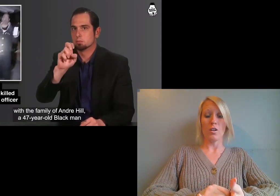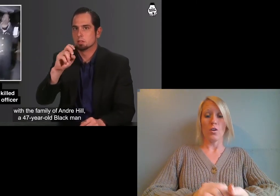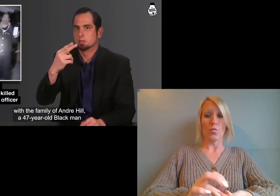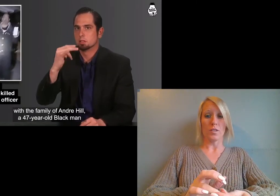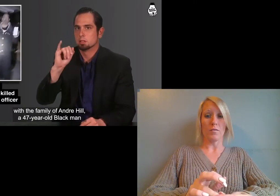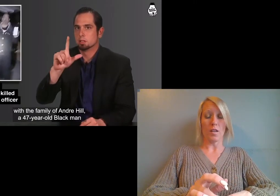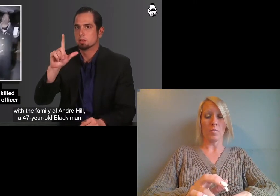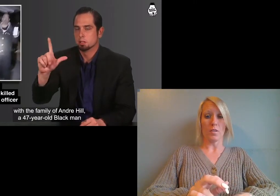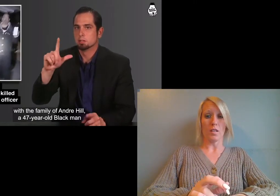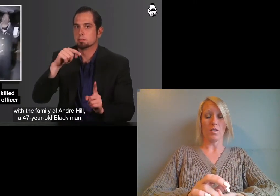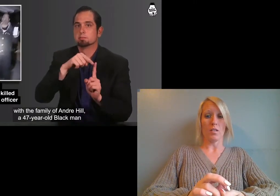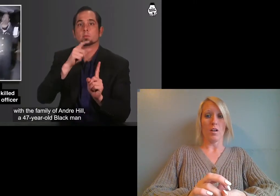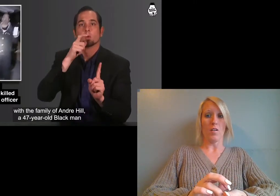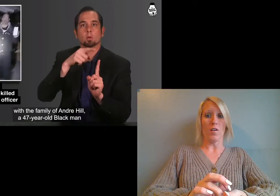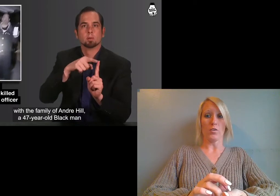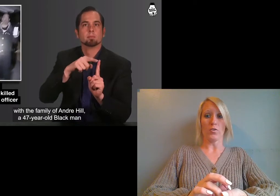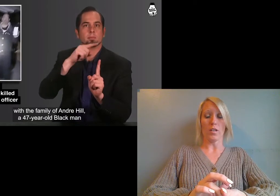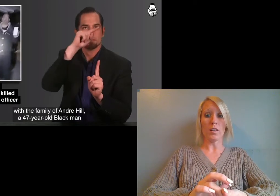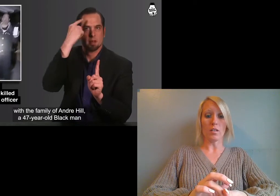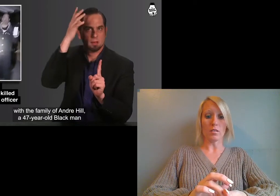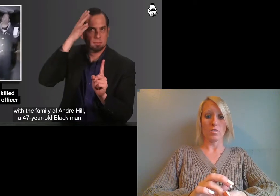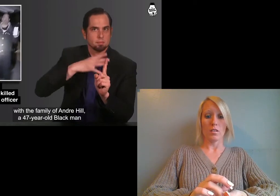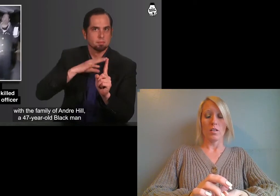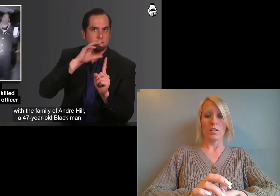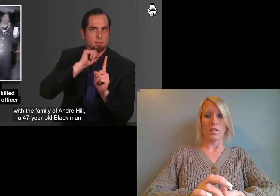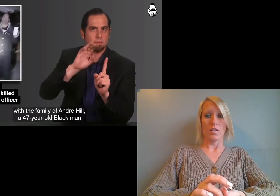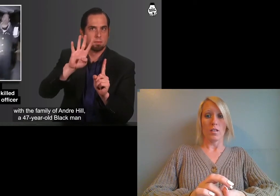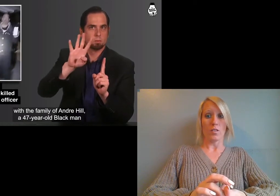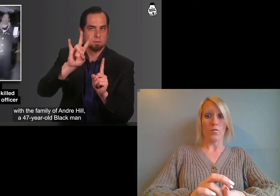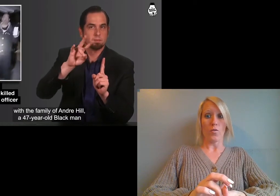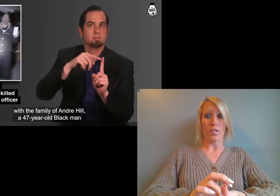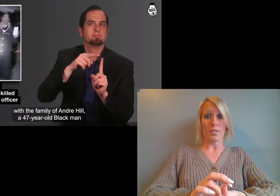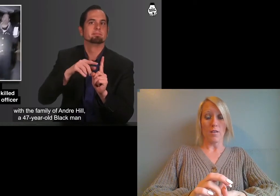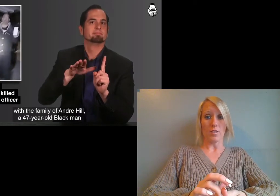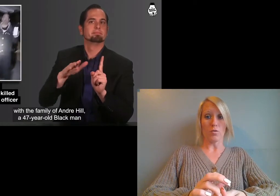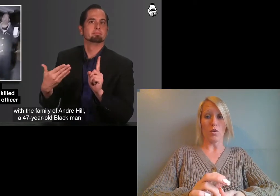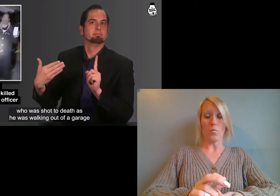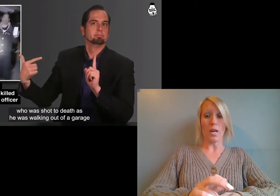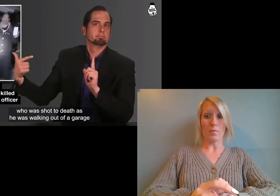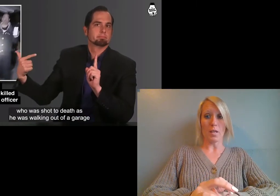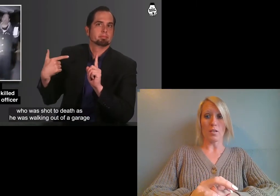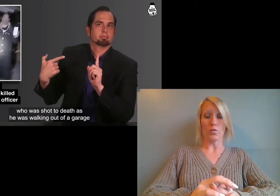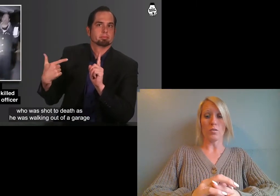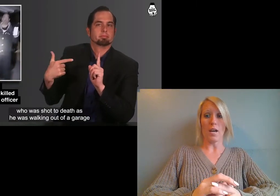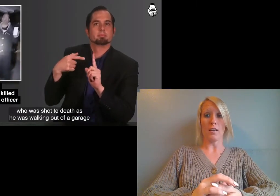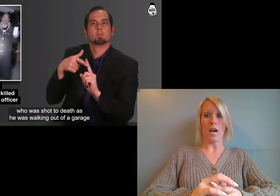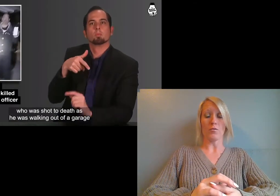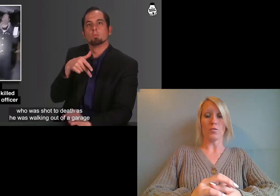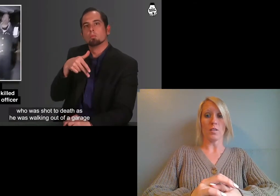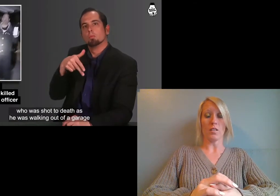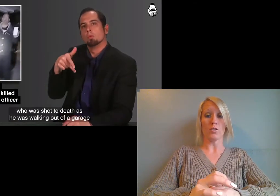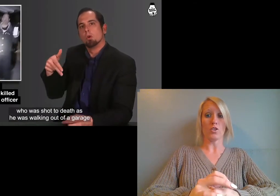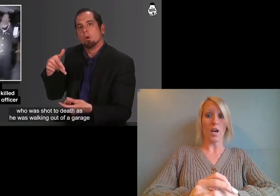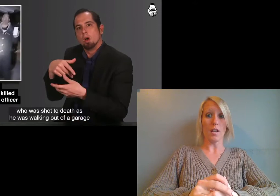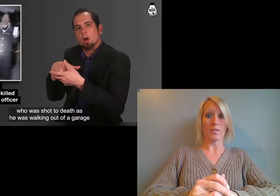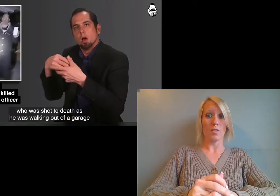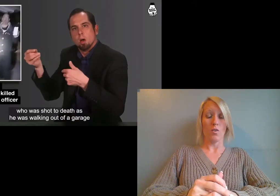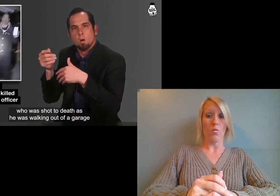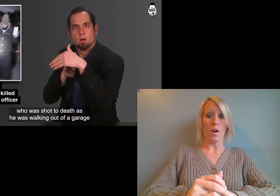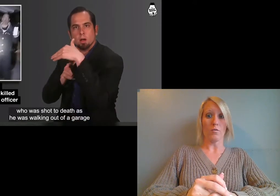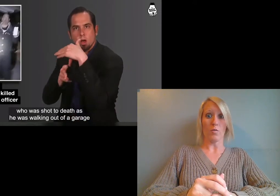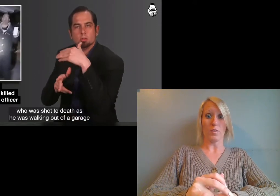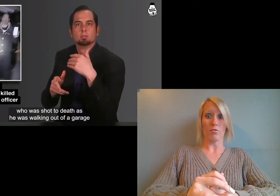statement with the family of Andre Hill. He's a 47-year-old Black man who died after being